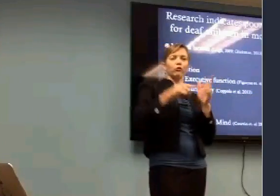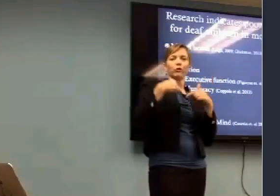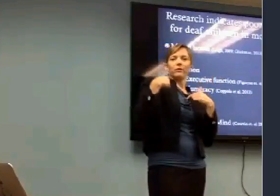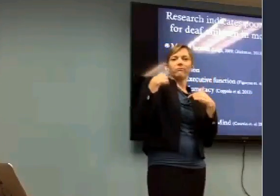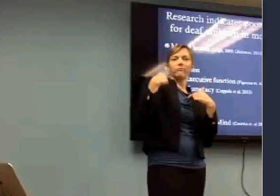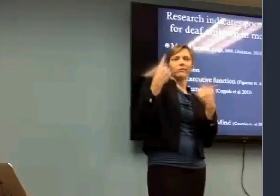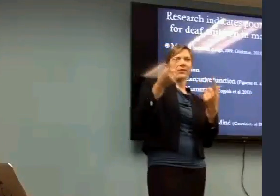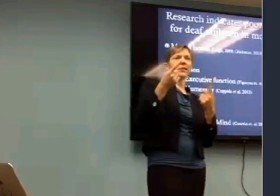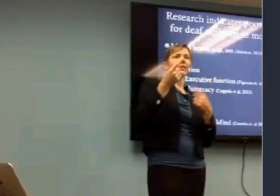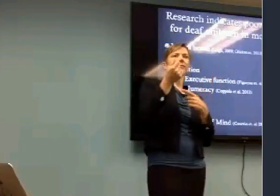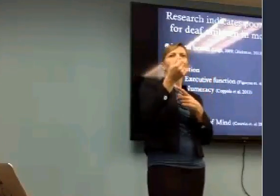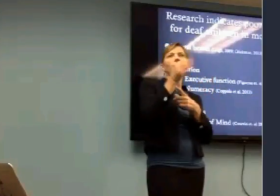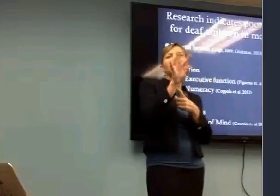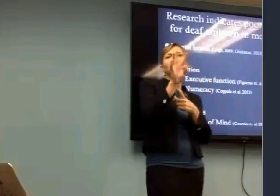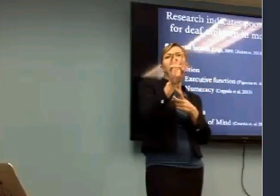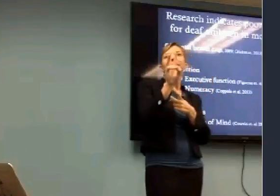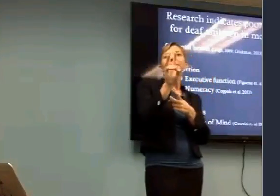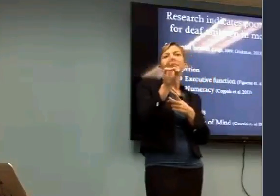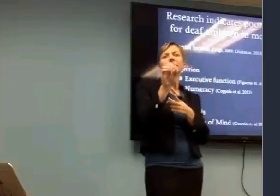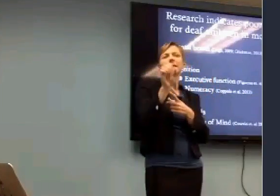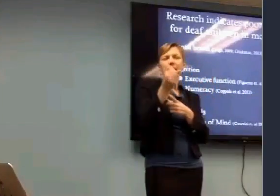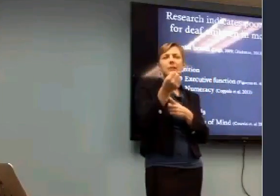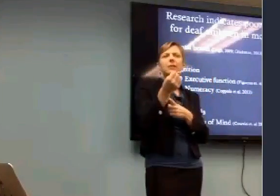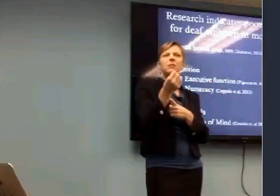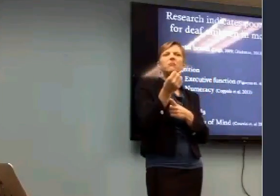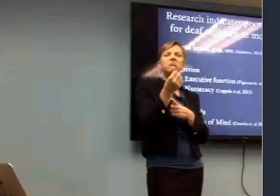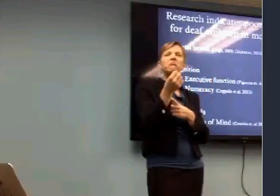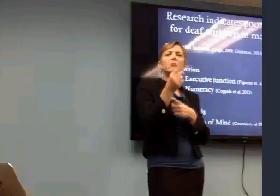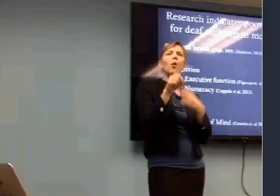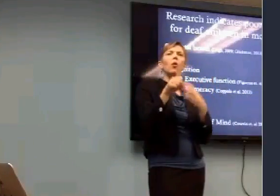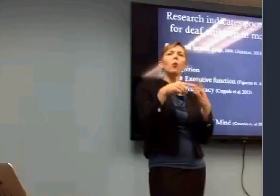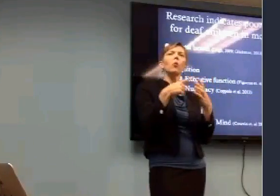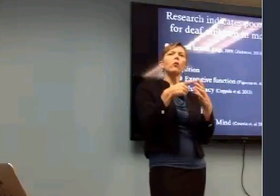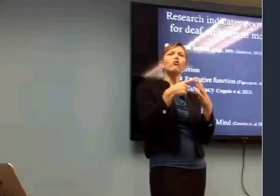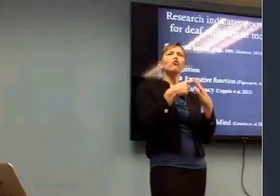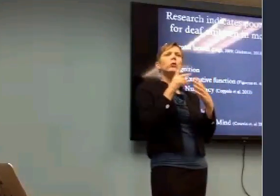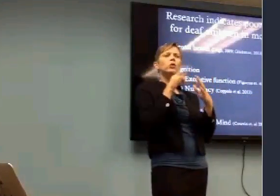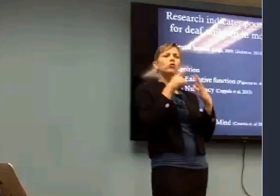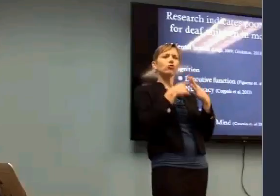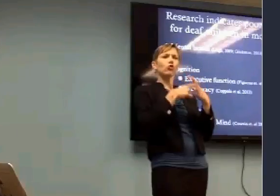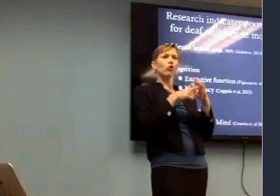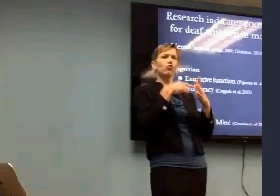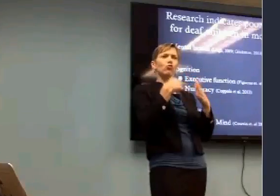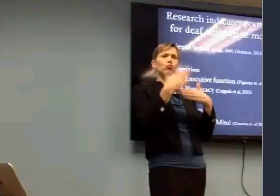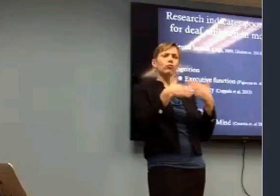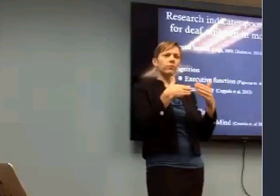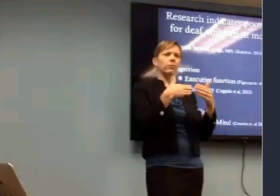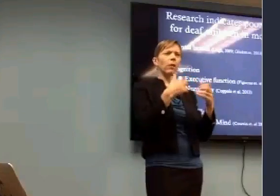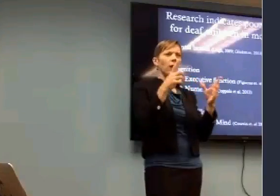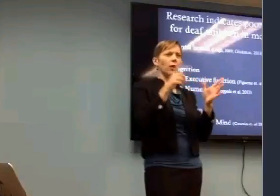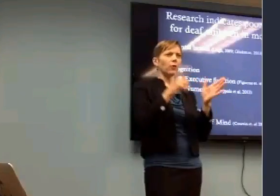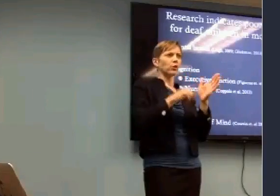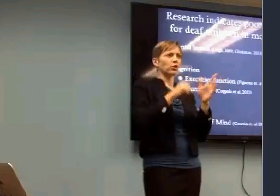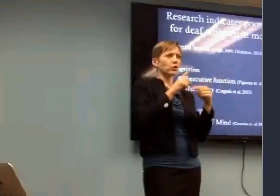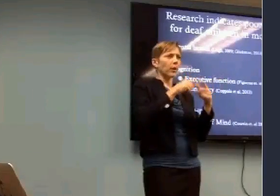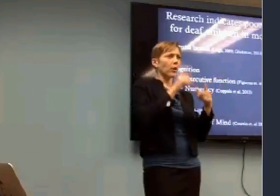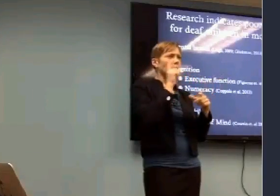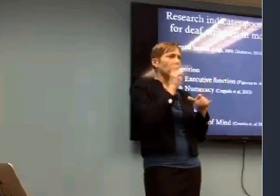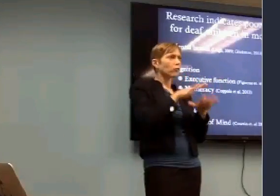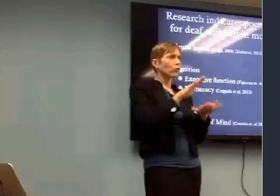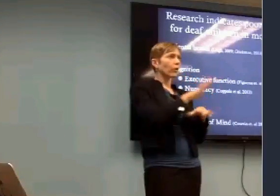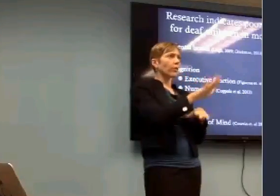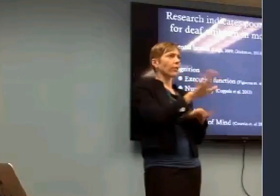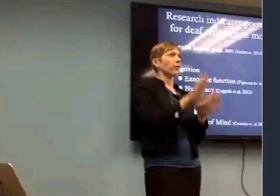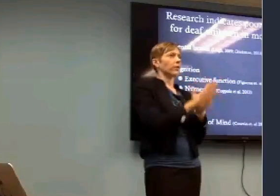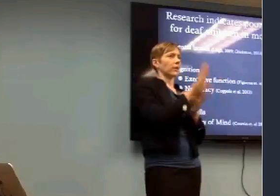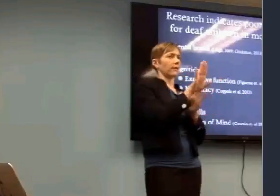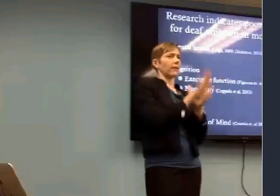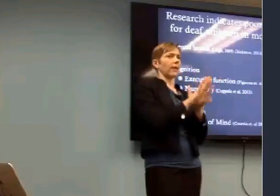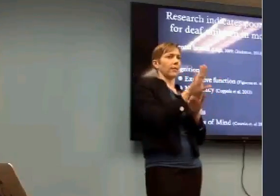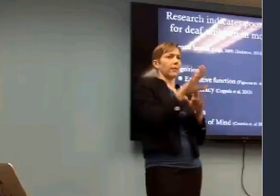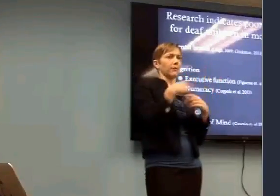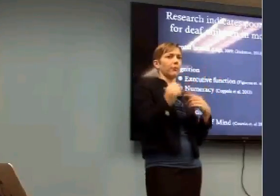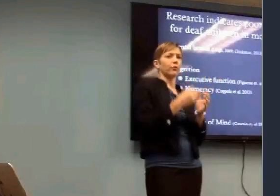When we look at the research since the 1960s, that's when there started to be an explosion of